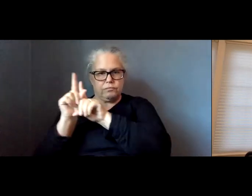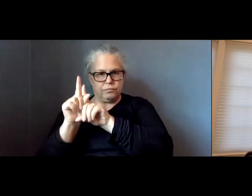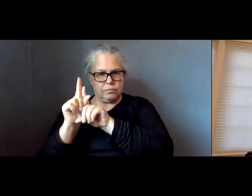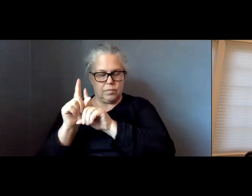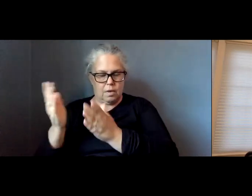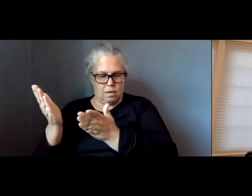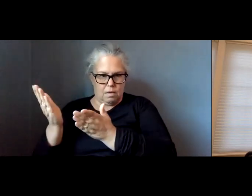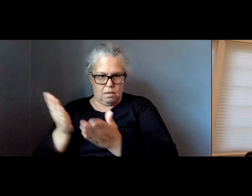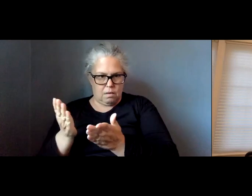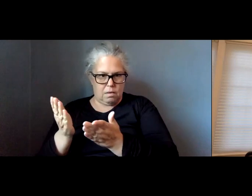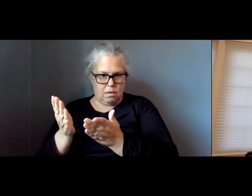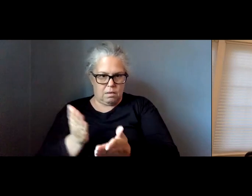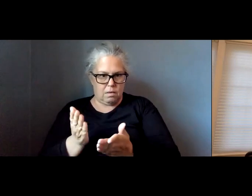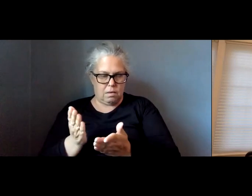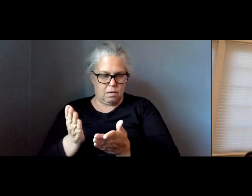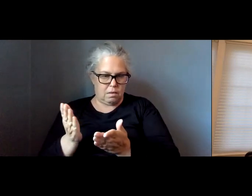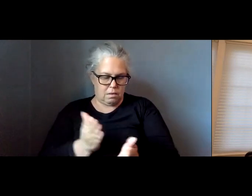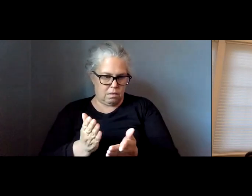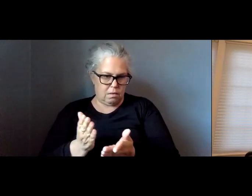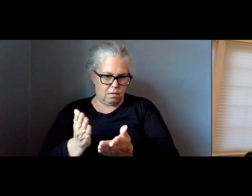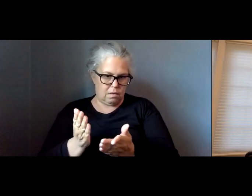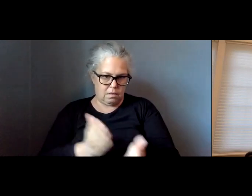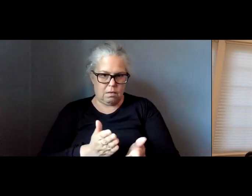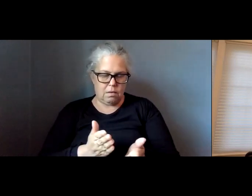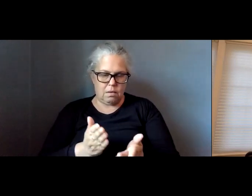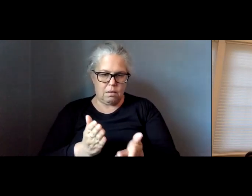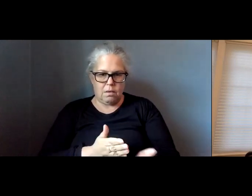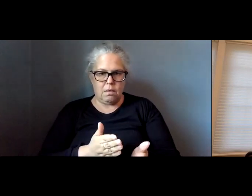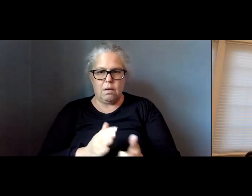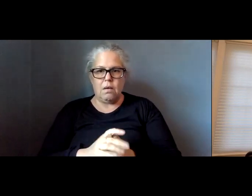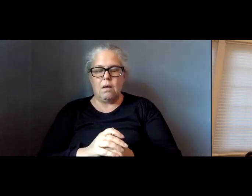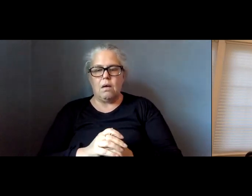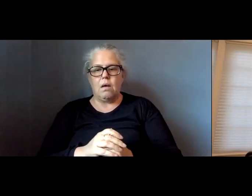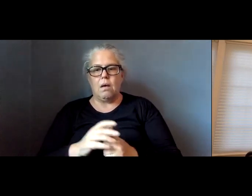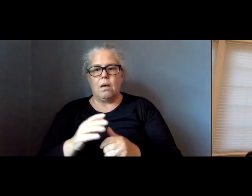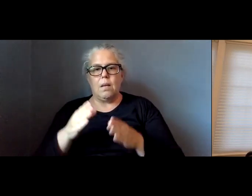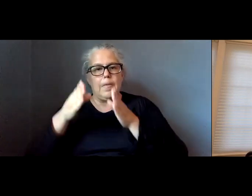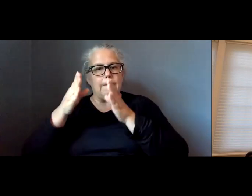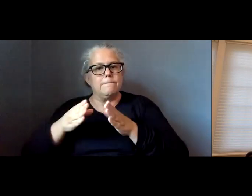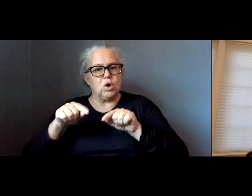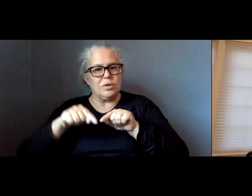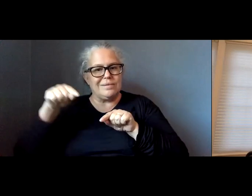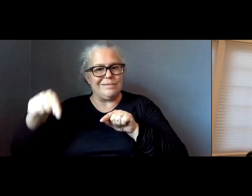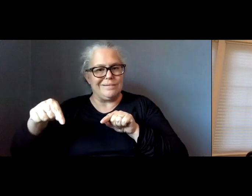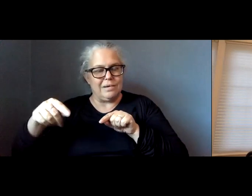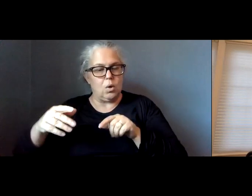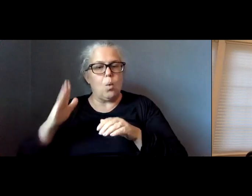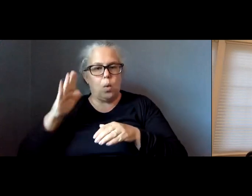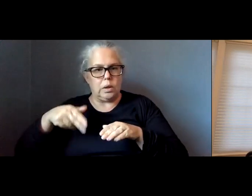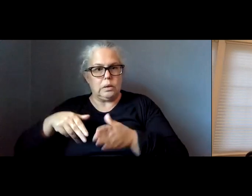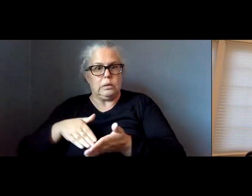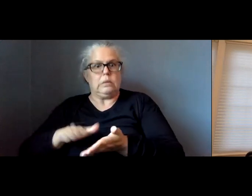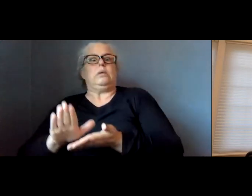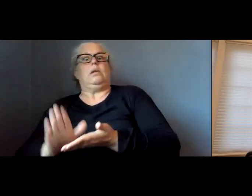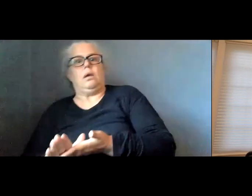fairly narrow, maybe 2 or 3 feet wide. And the person on the outside would occasionally slip and let go